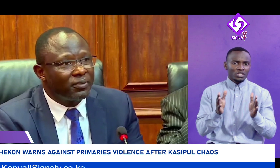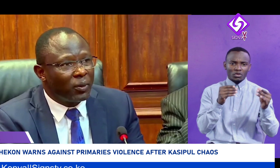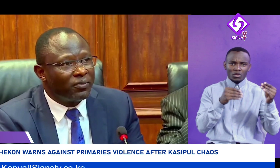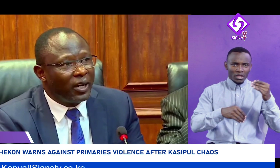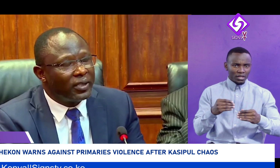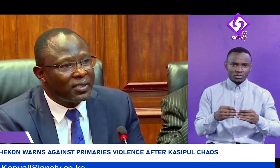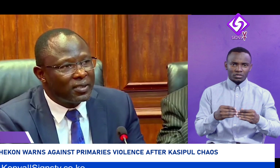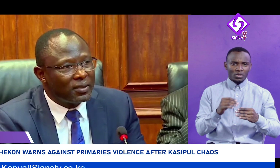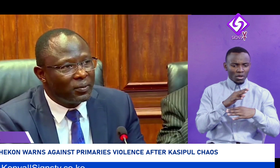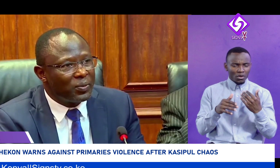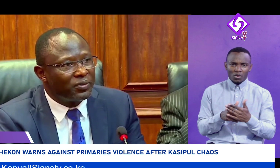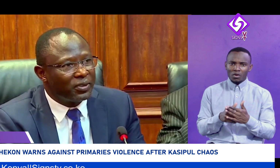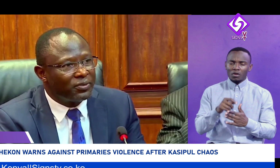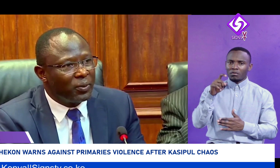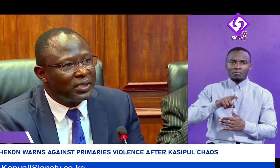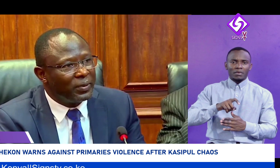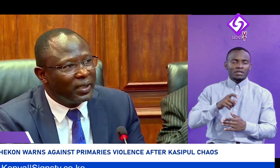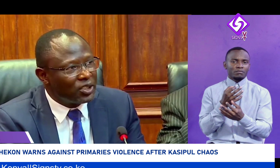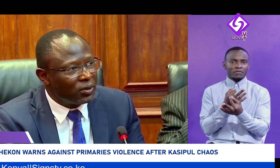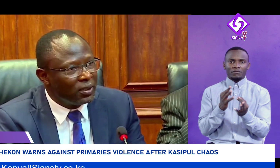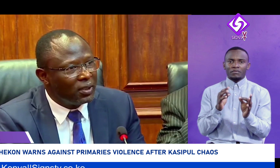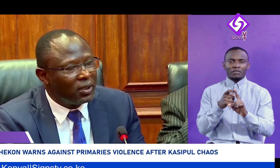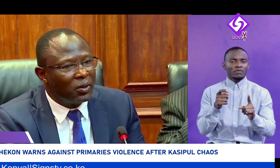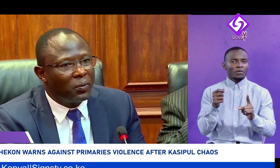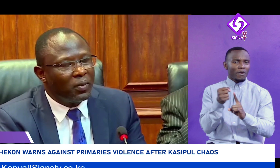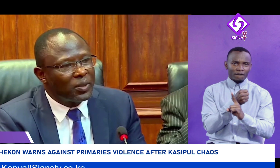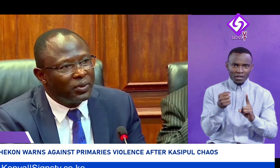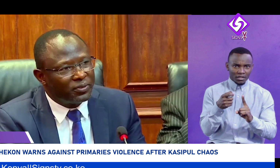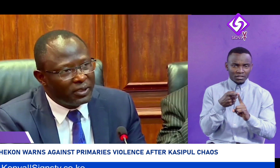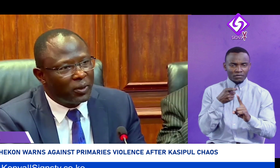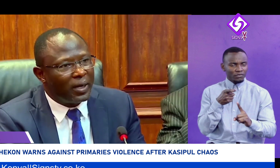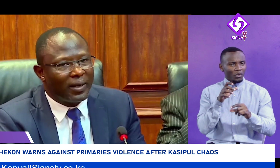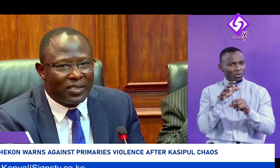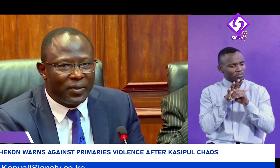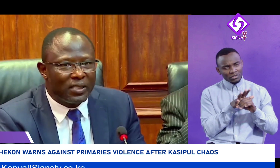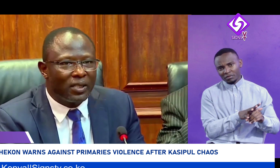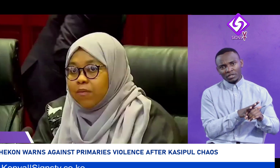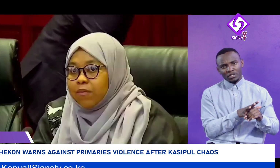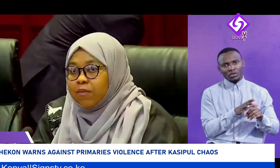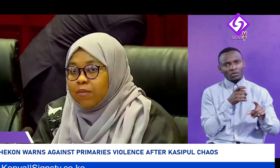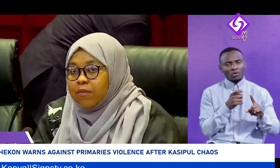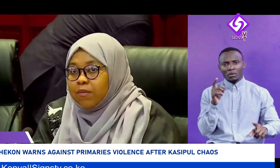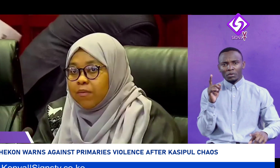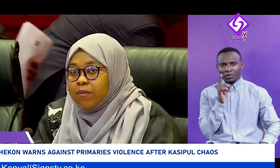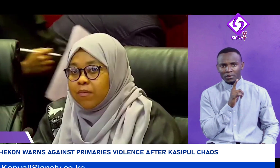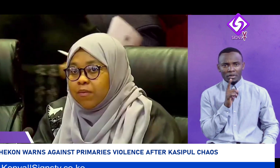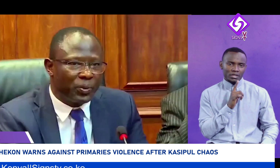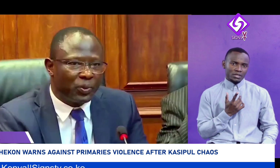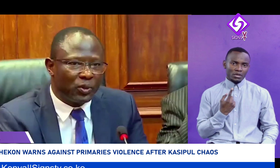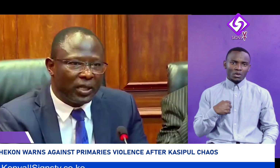from violence, must be free from intimidation, must be free from harassment. We urge caution, we urge people to be